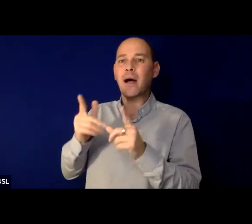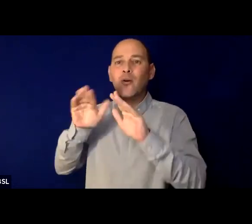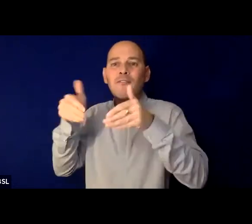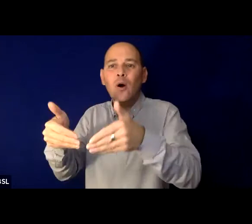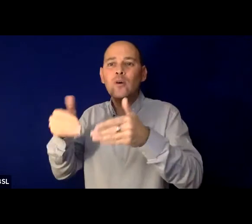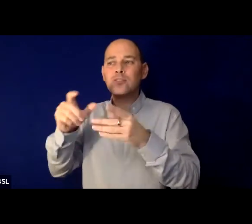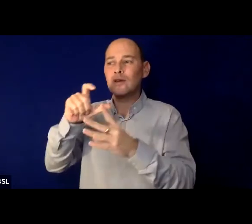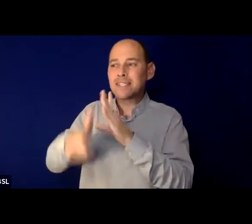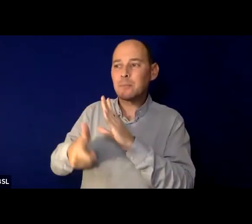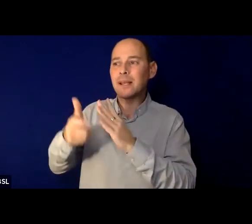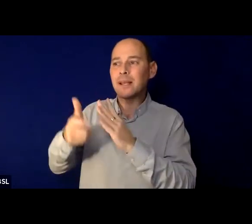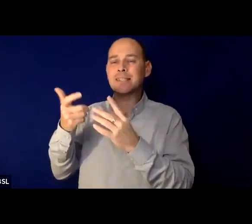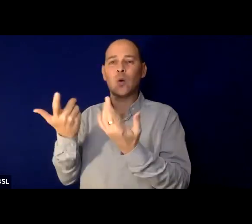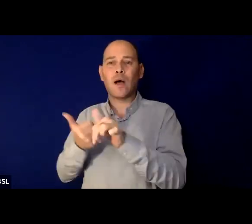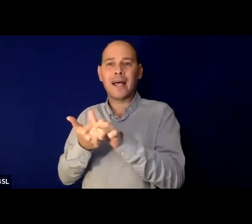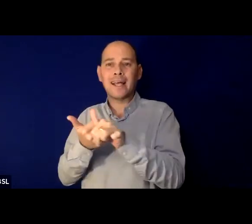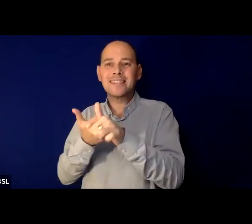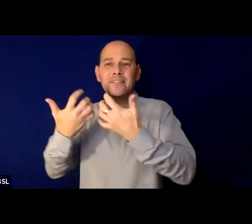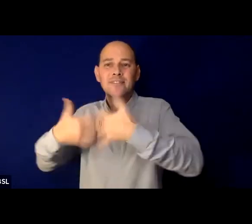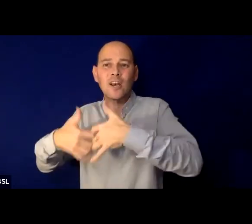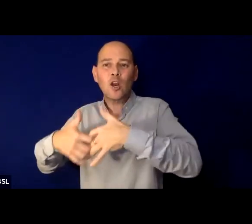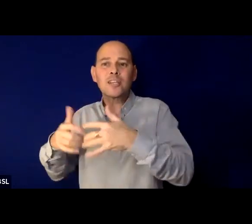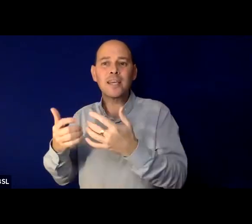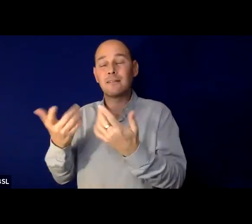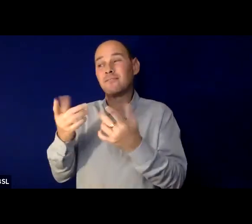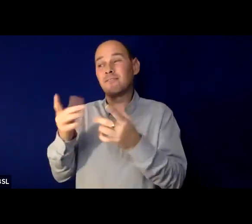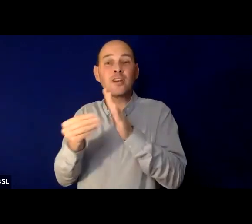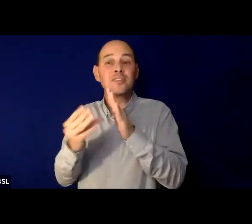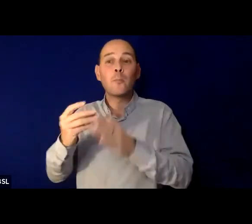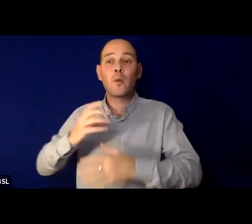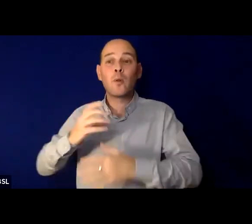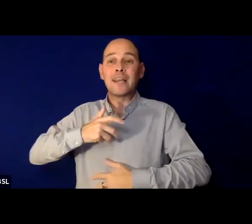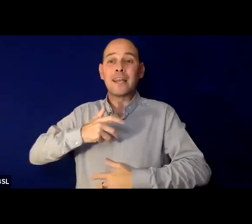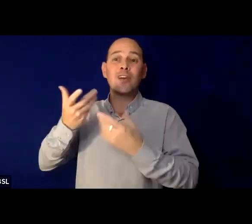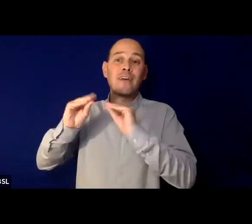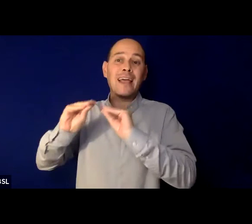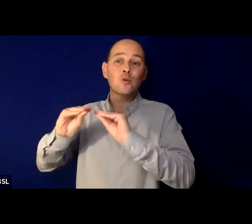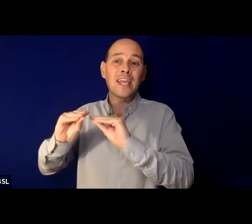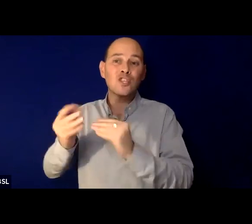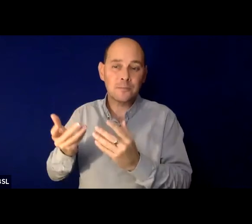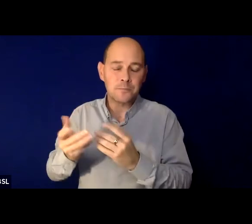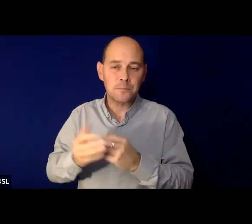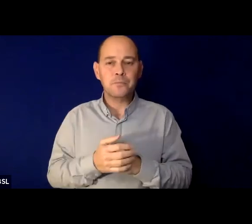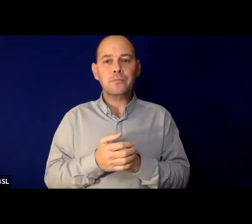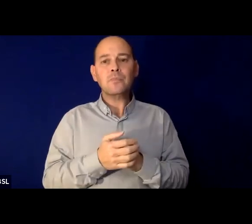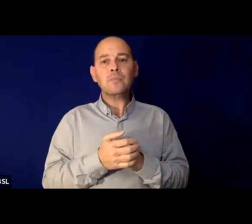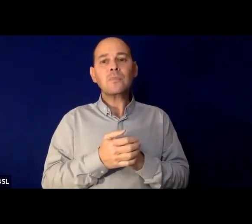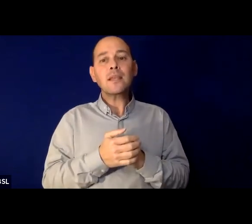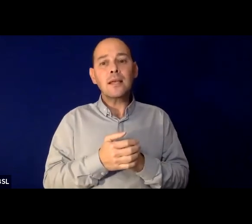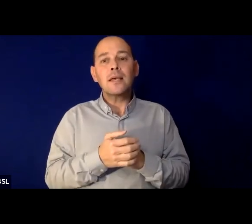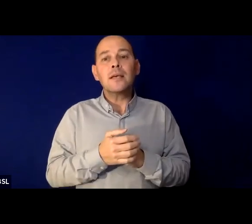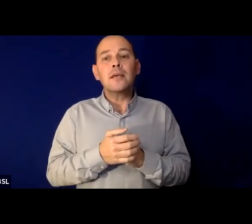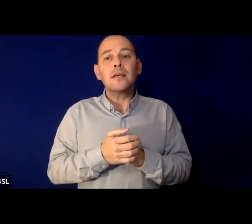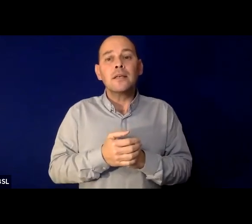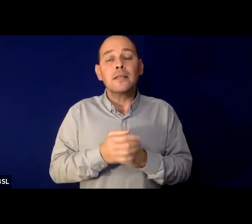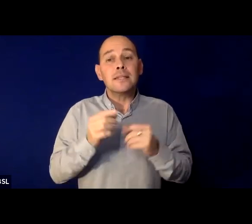assistive technology, ministries of education, that kind of thing. Having, like in many cases, or in many of the countries where this has been conducted so far,